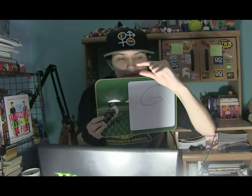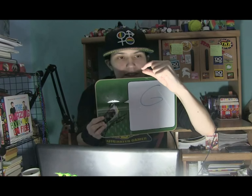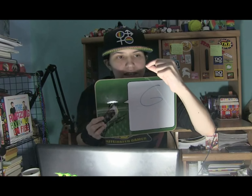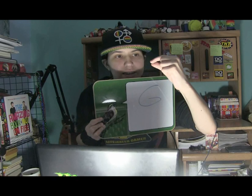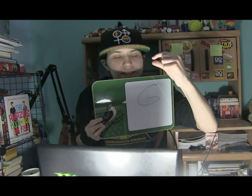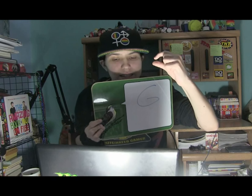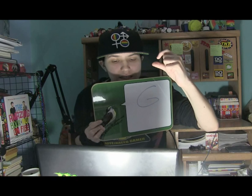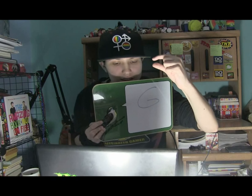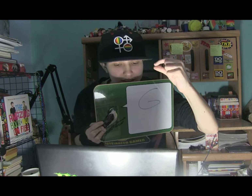Alright?